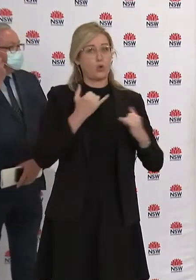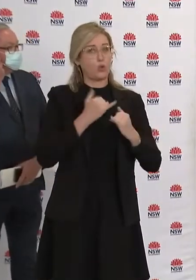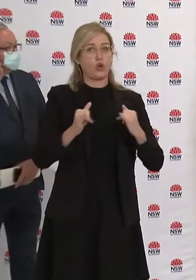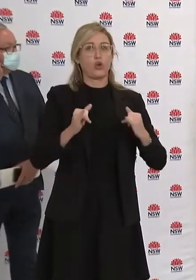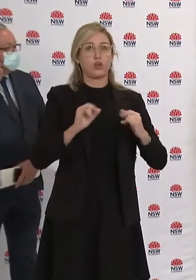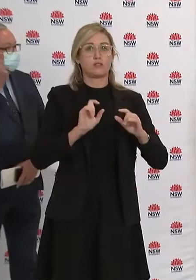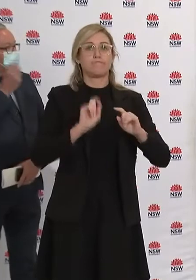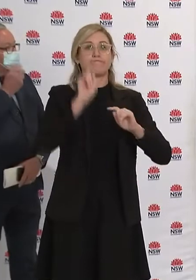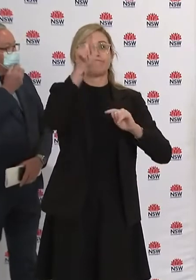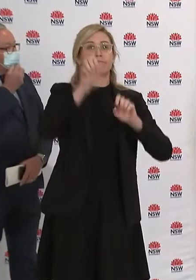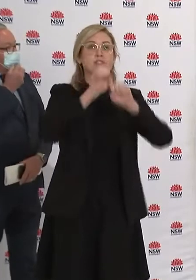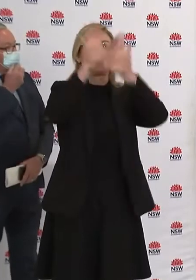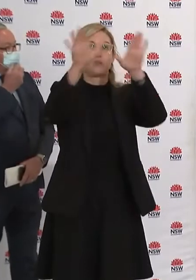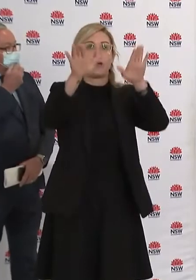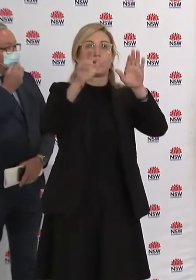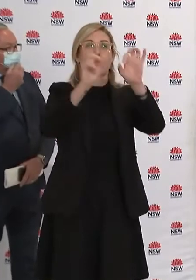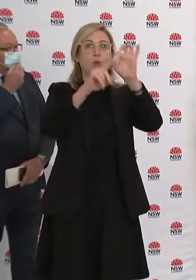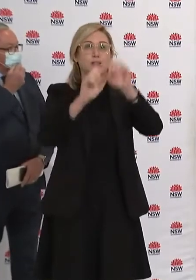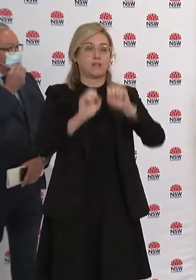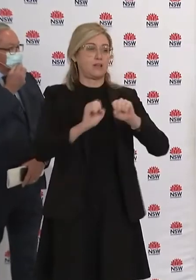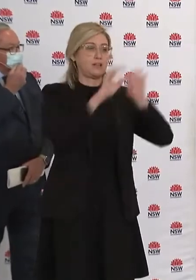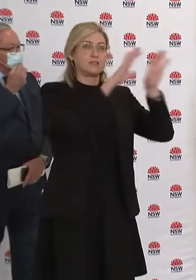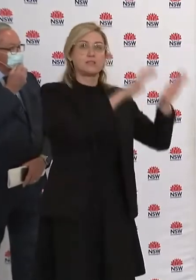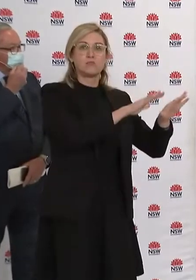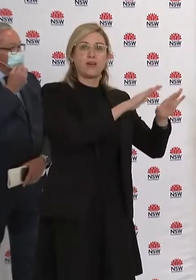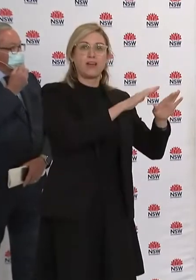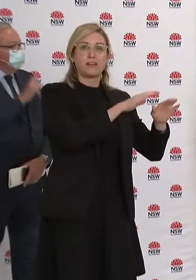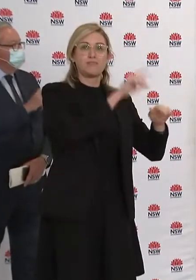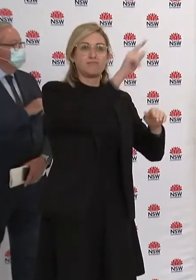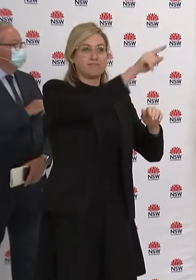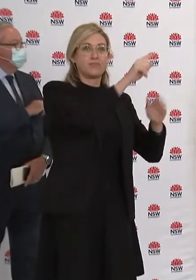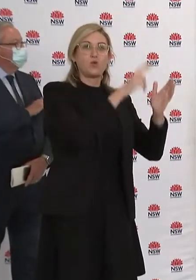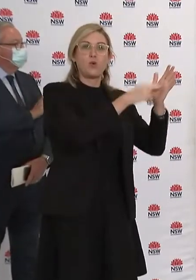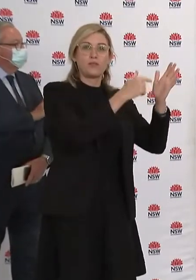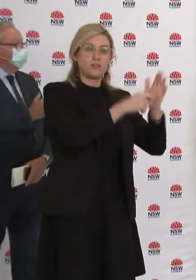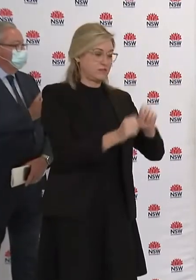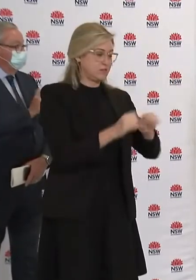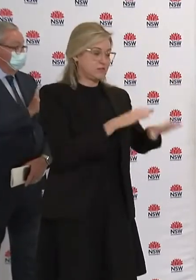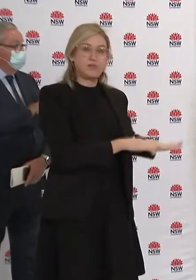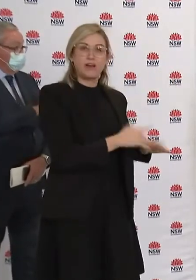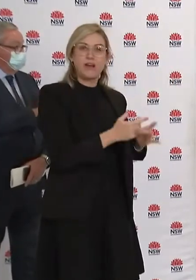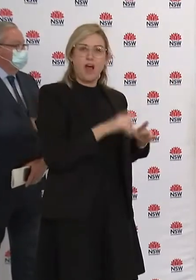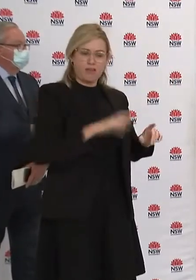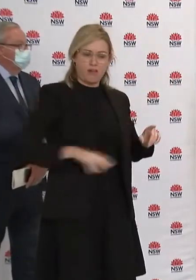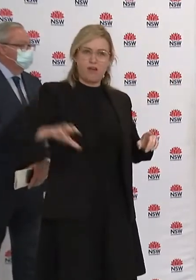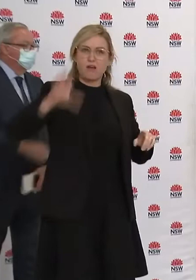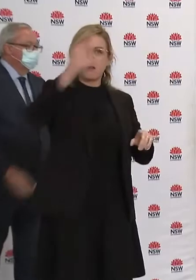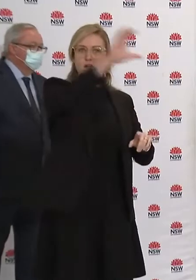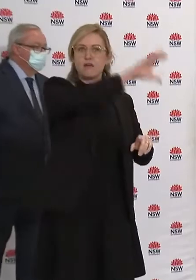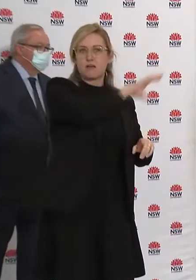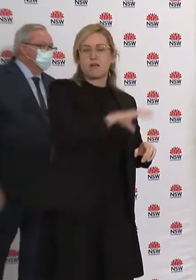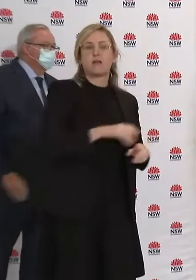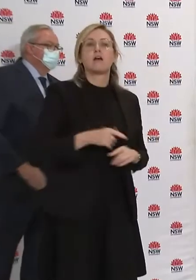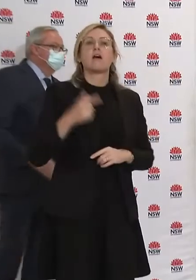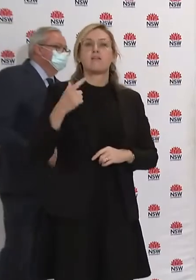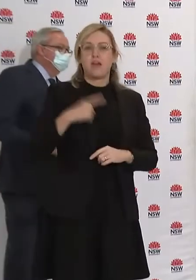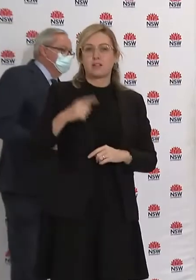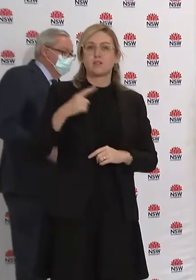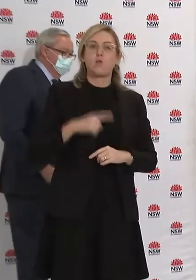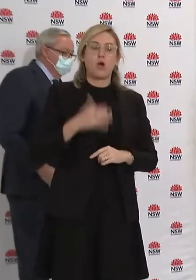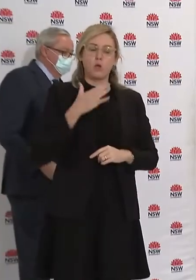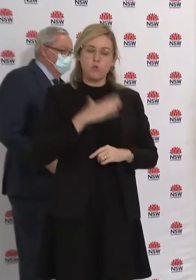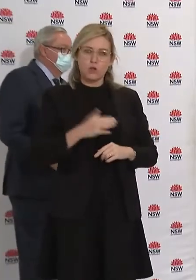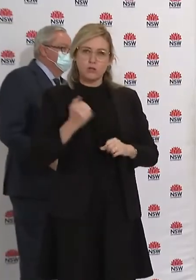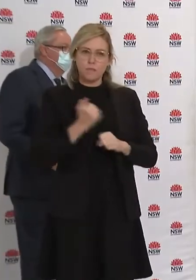that reason, she wants us to up the ante in relation to a national refocus of